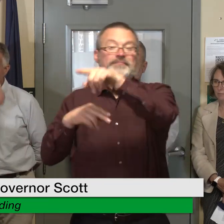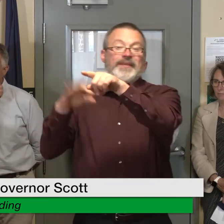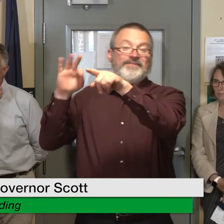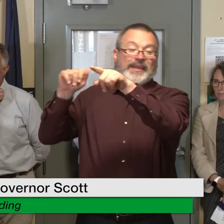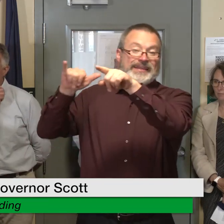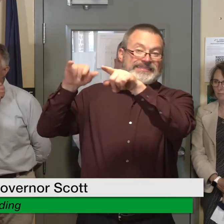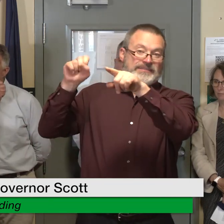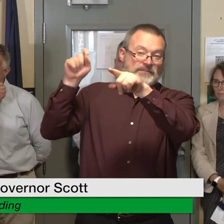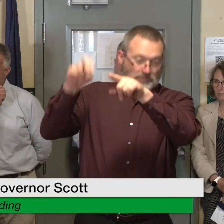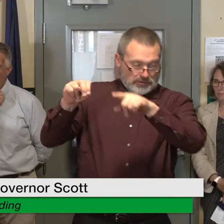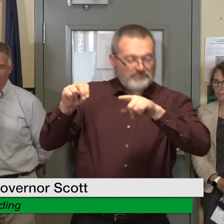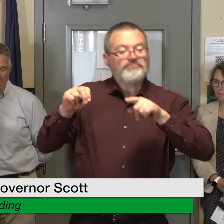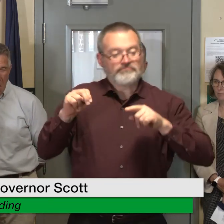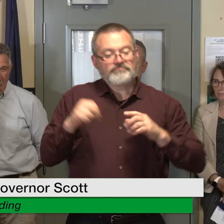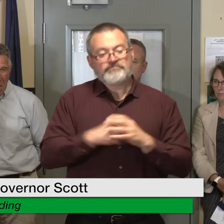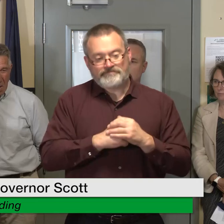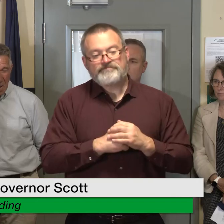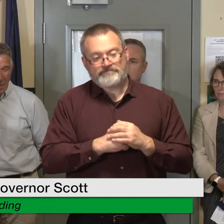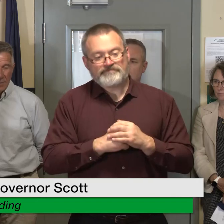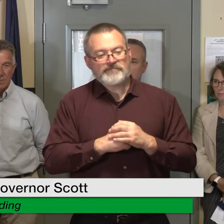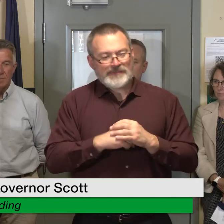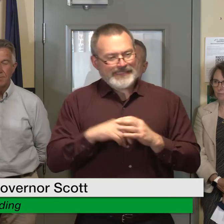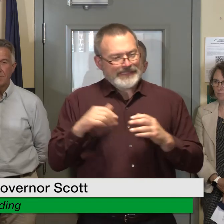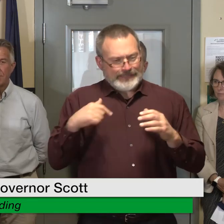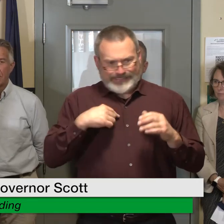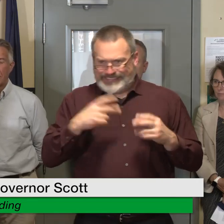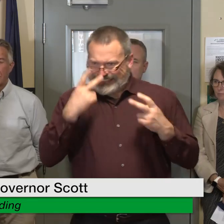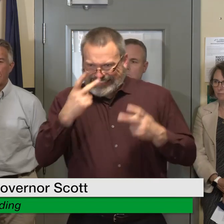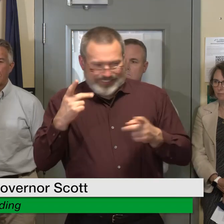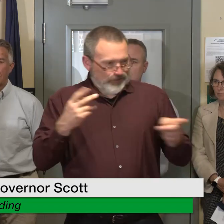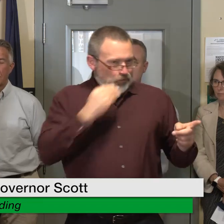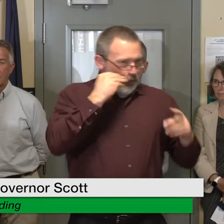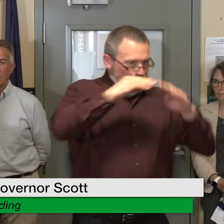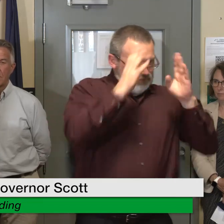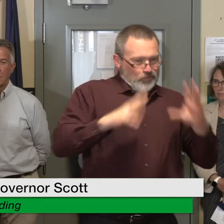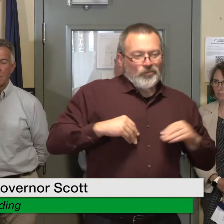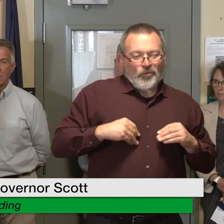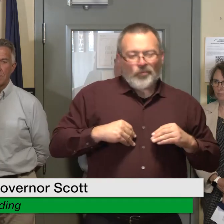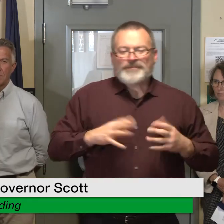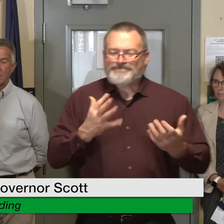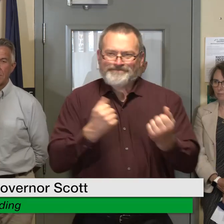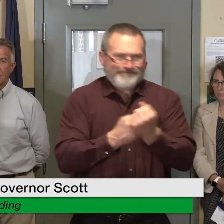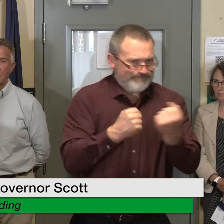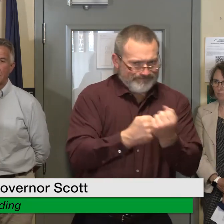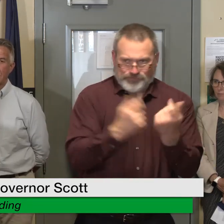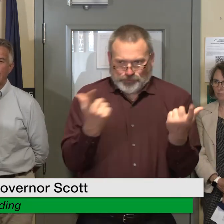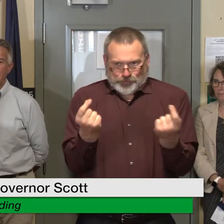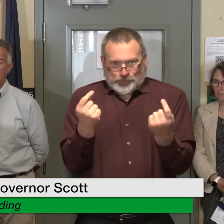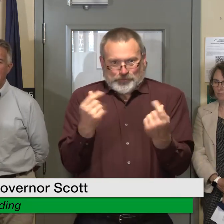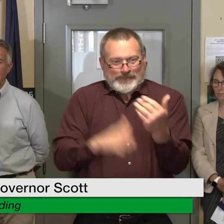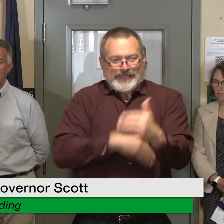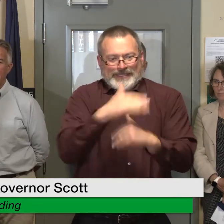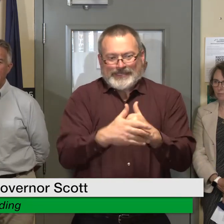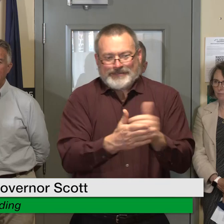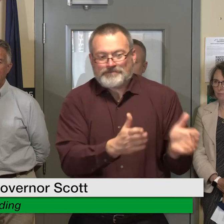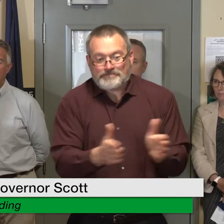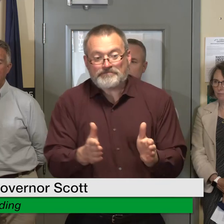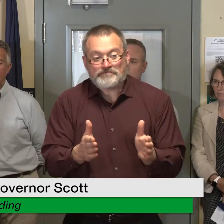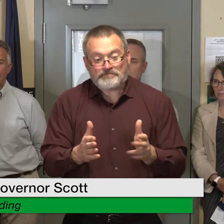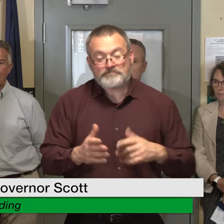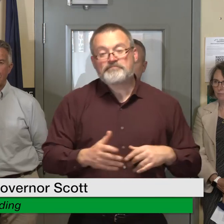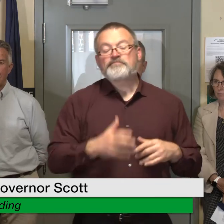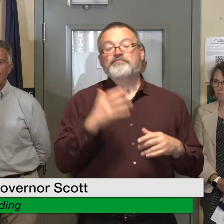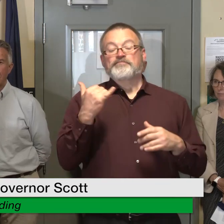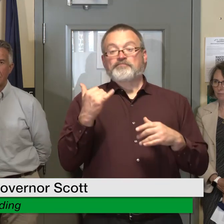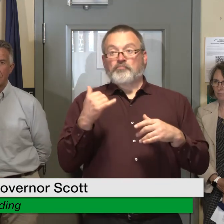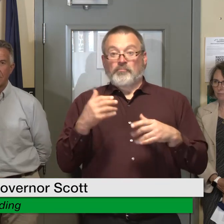site visits and supporting landowners in evaluating next steps. Our Waste Management Division continues to monitor the